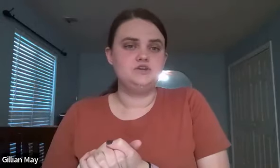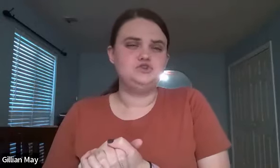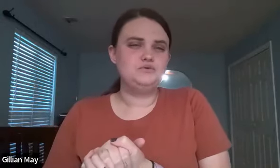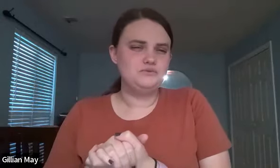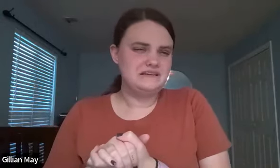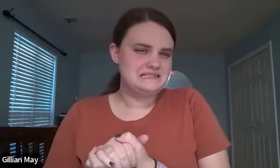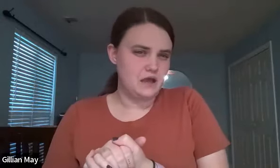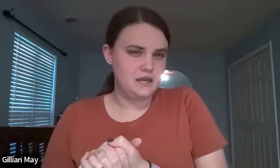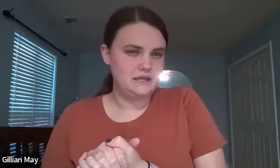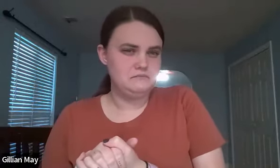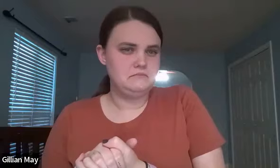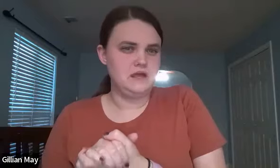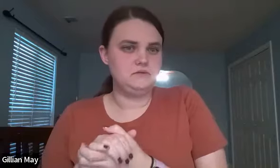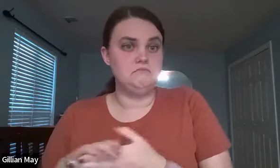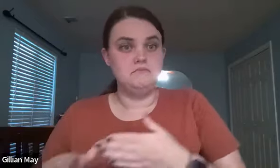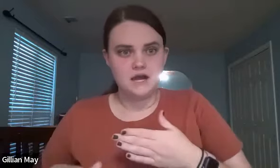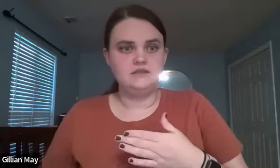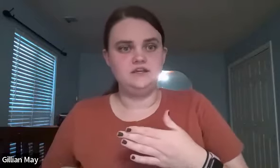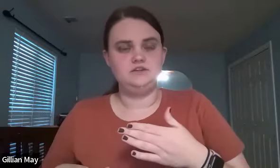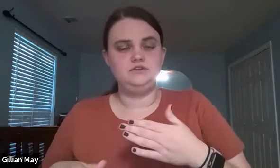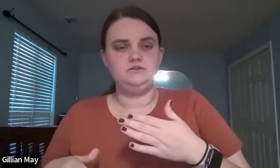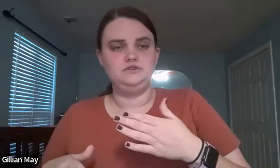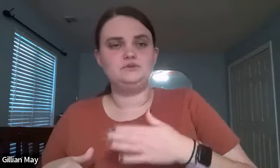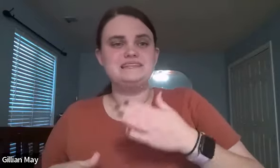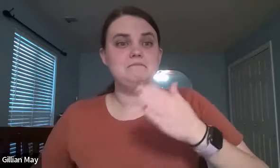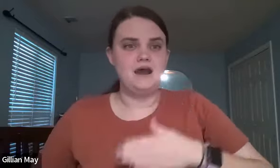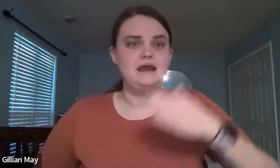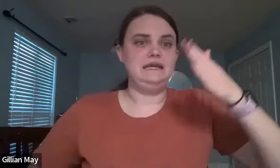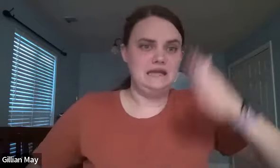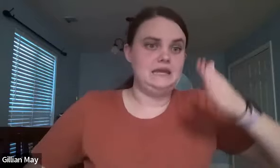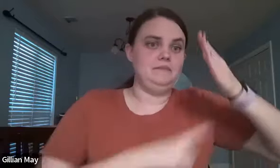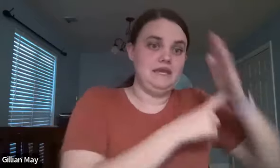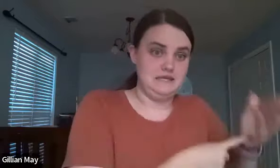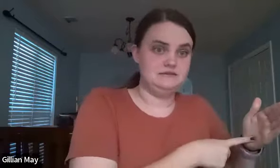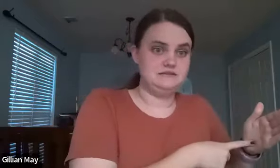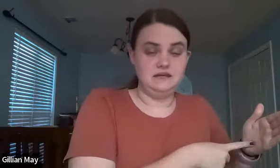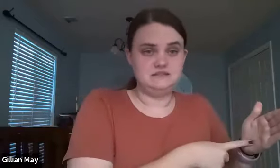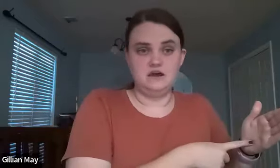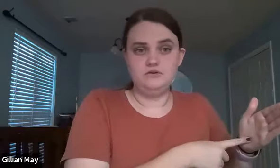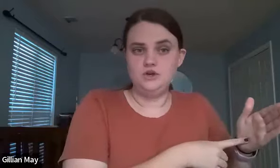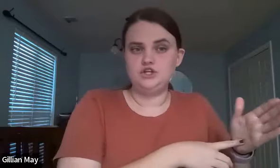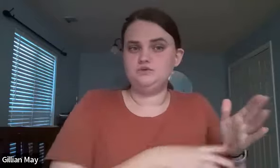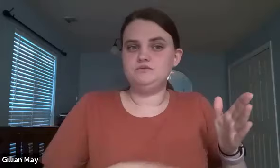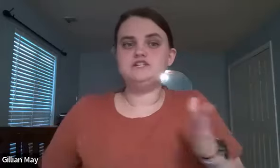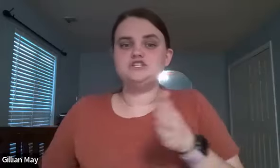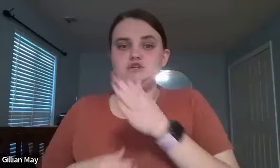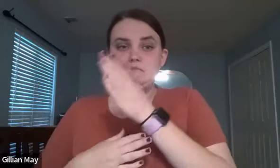you don't really sign like you don't say my name is in ASL. You would really just do